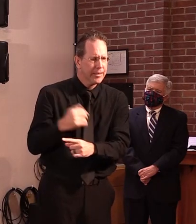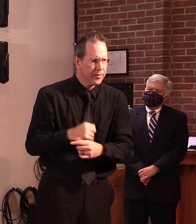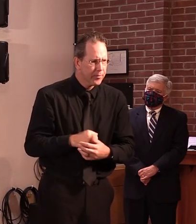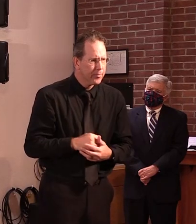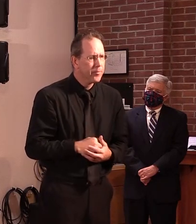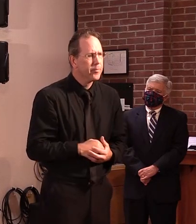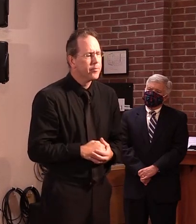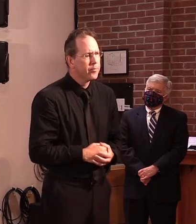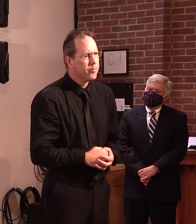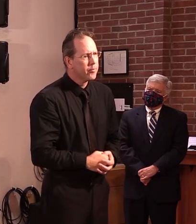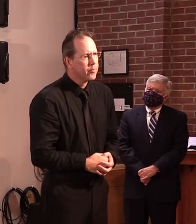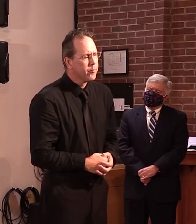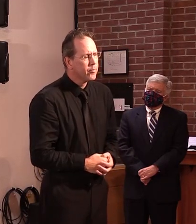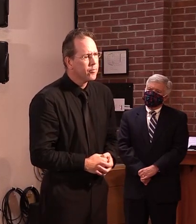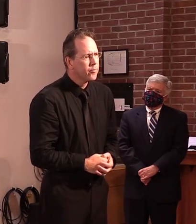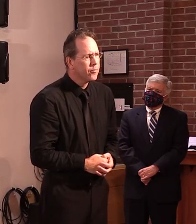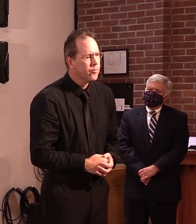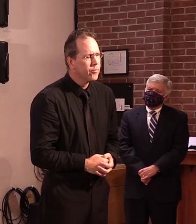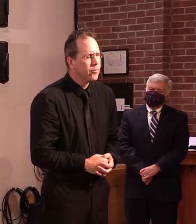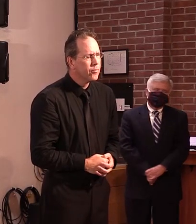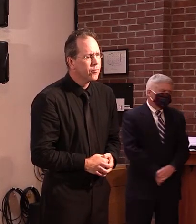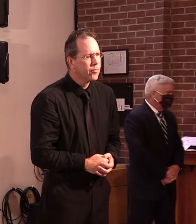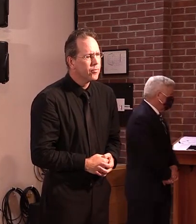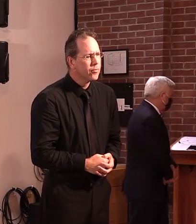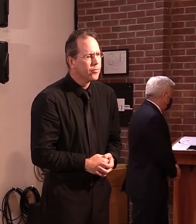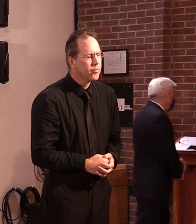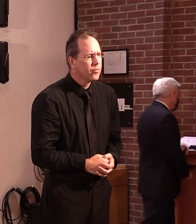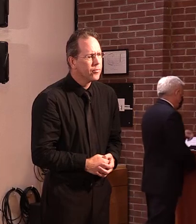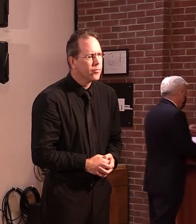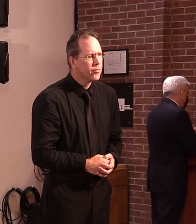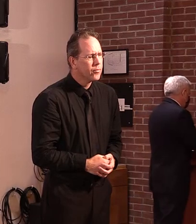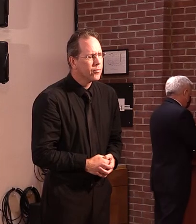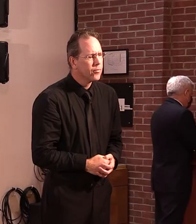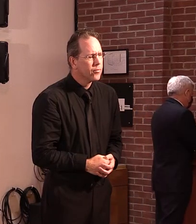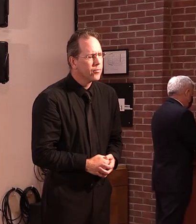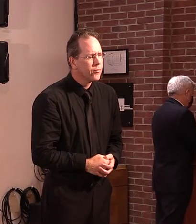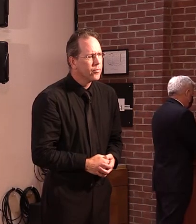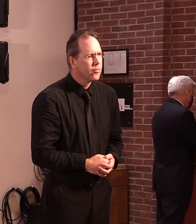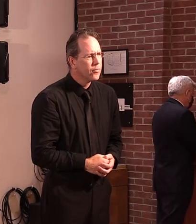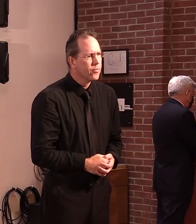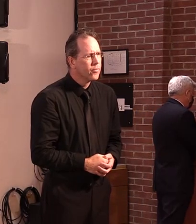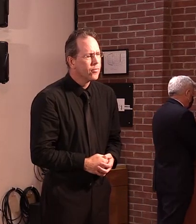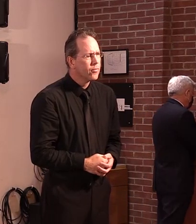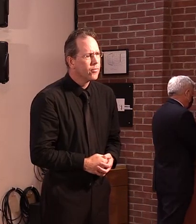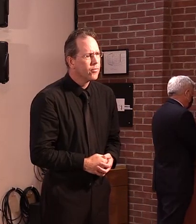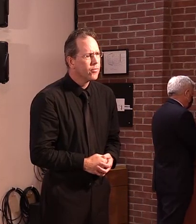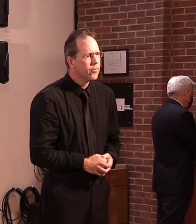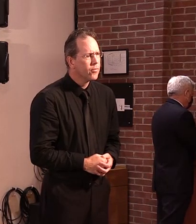how well progress has gone in distributing the